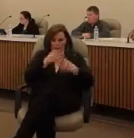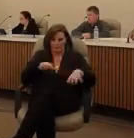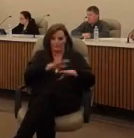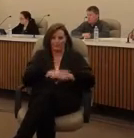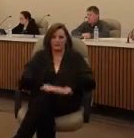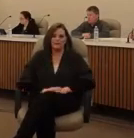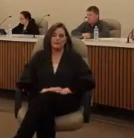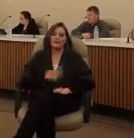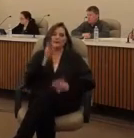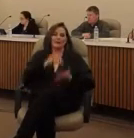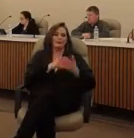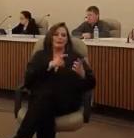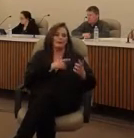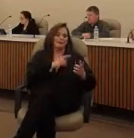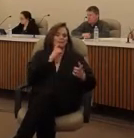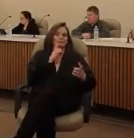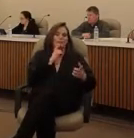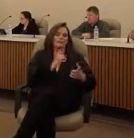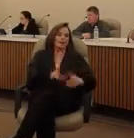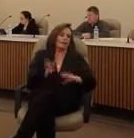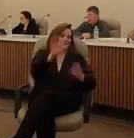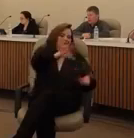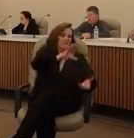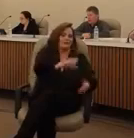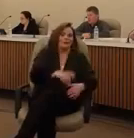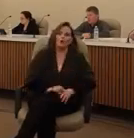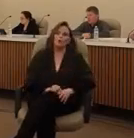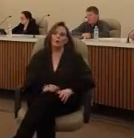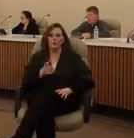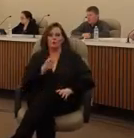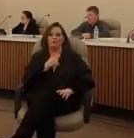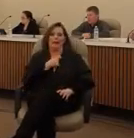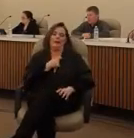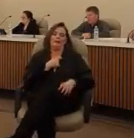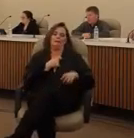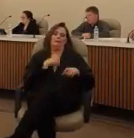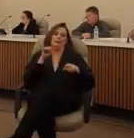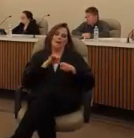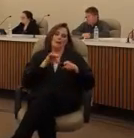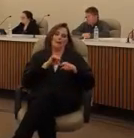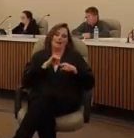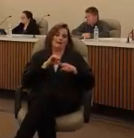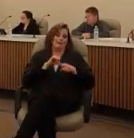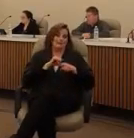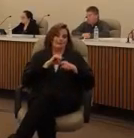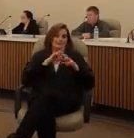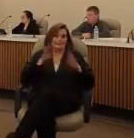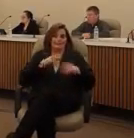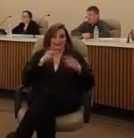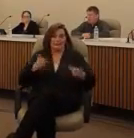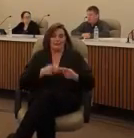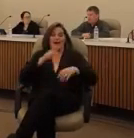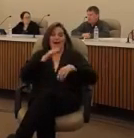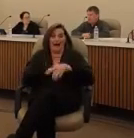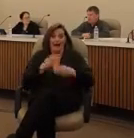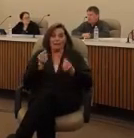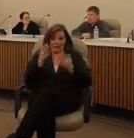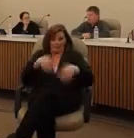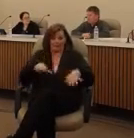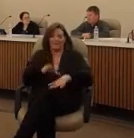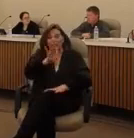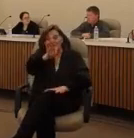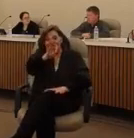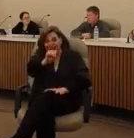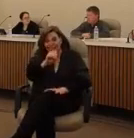dumping, when you've had a service station and gas station on a property for 90 years, there is going to be